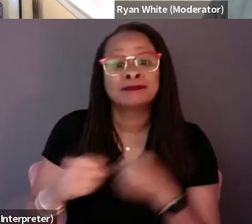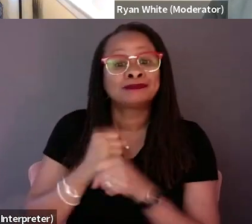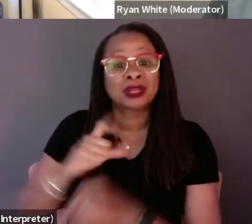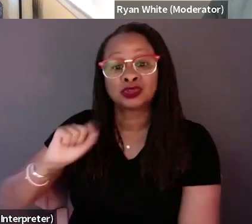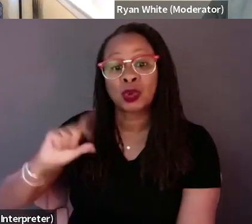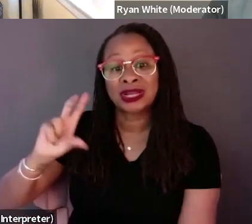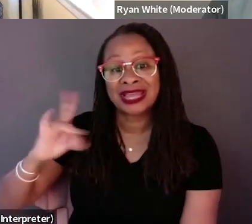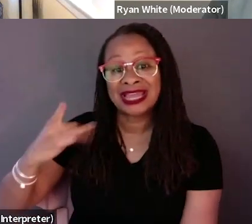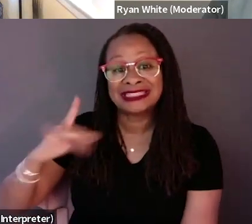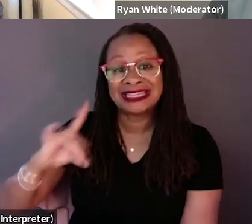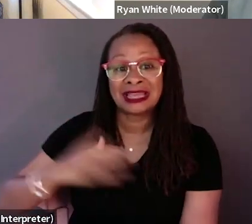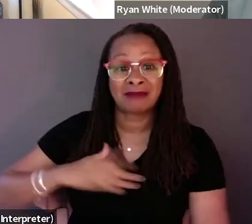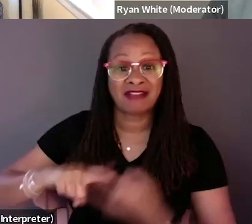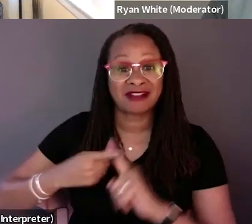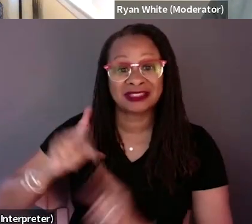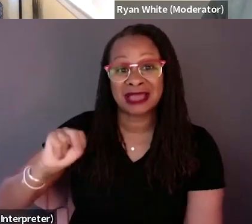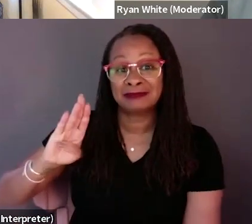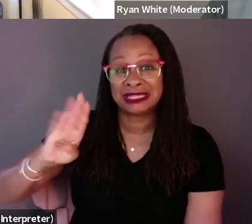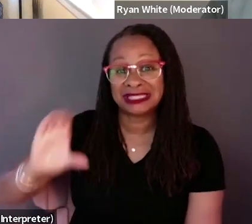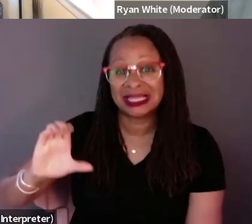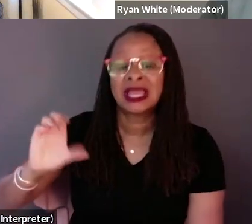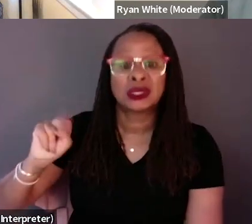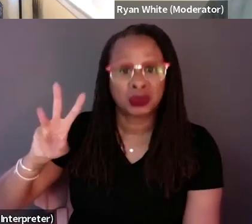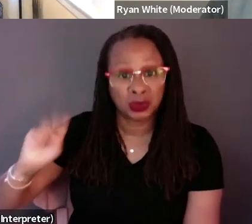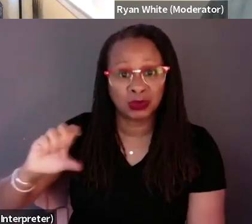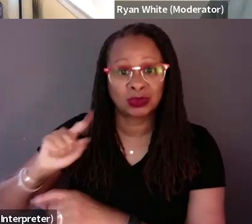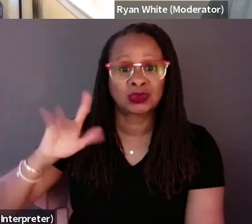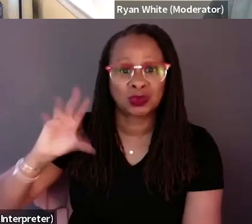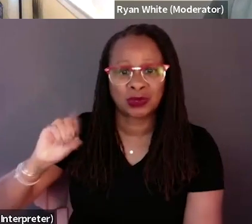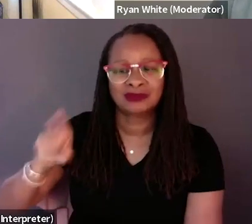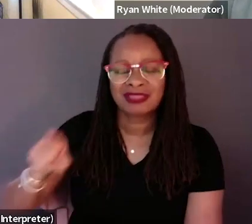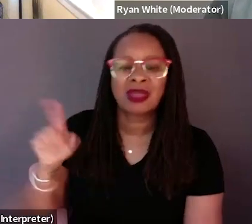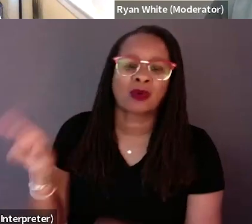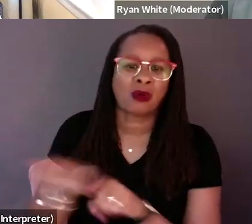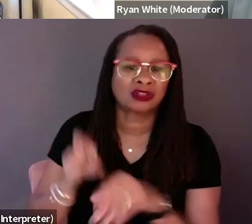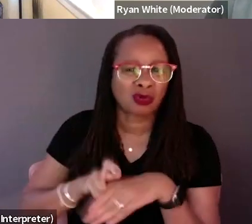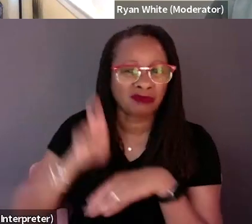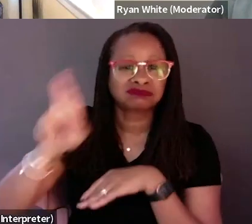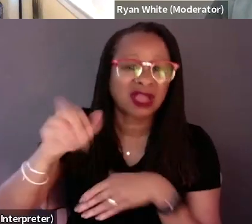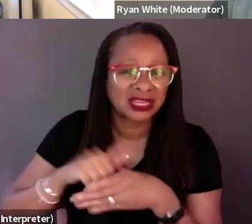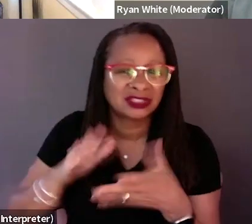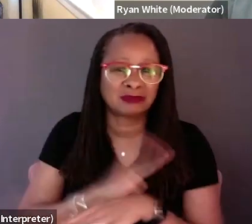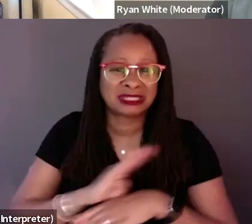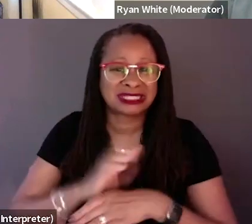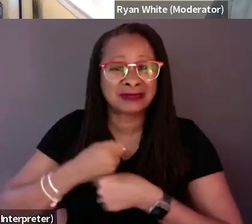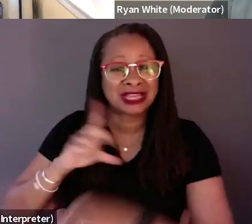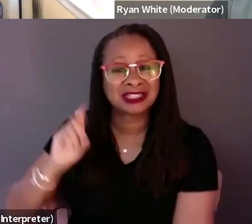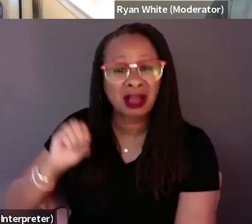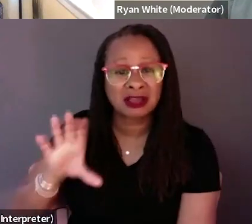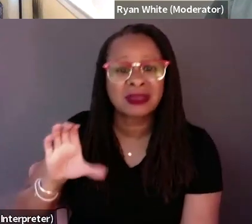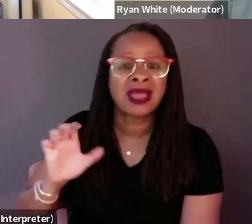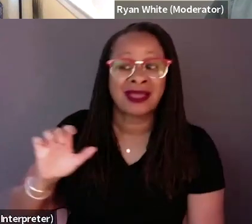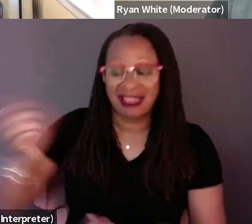2018, my friends at NBC News Studios, who were then sort of launching into the business of making docs,